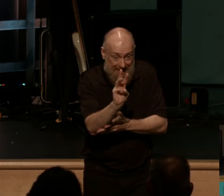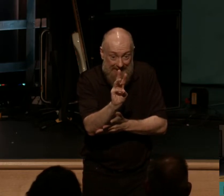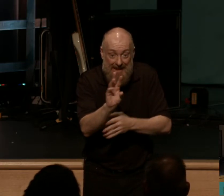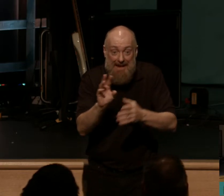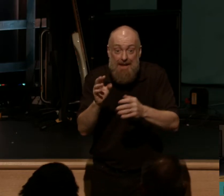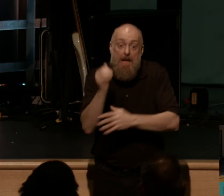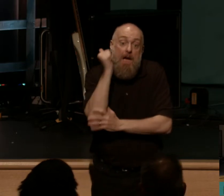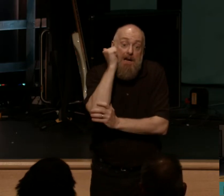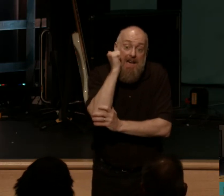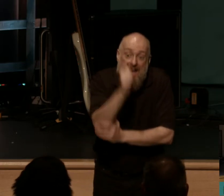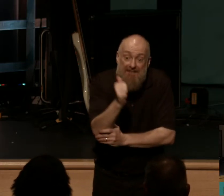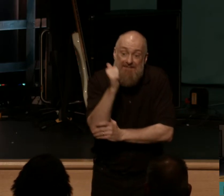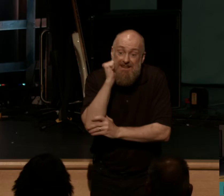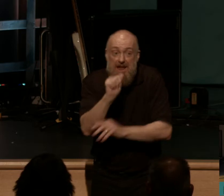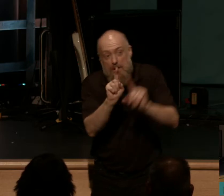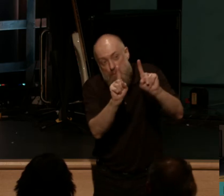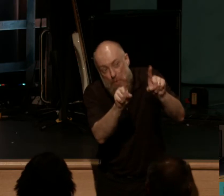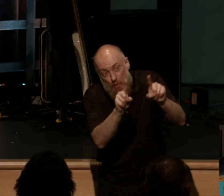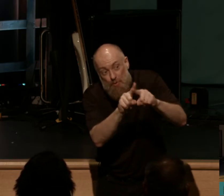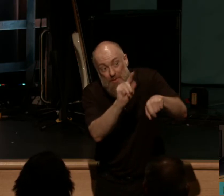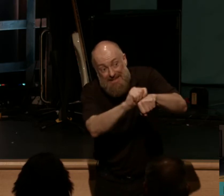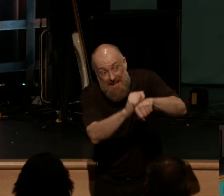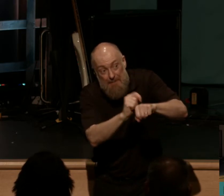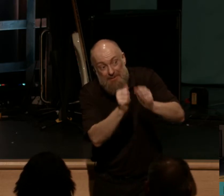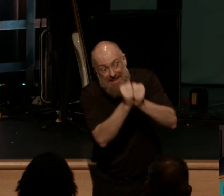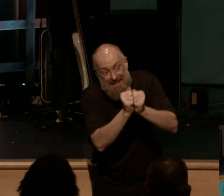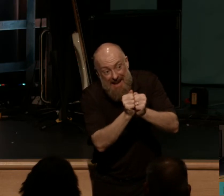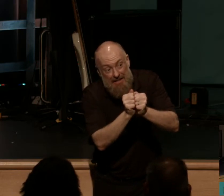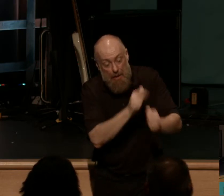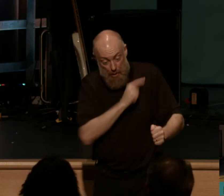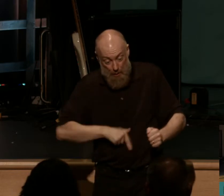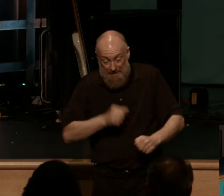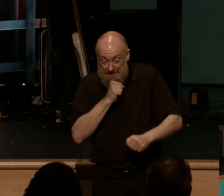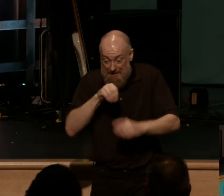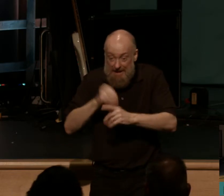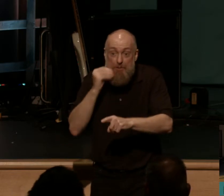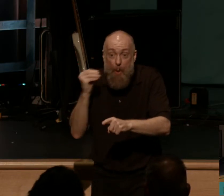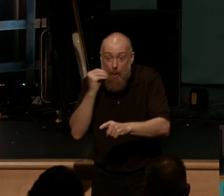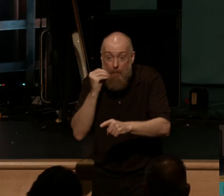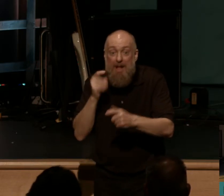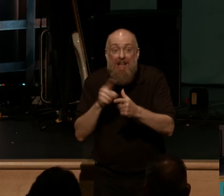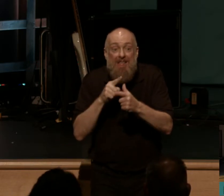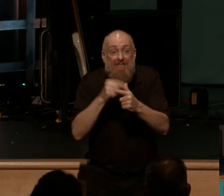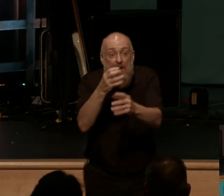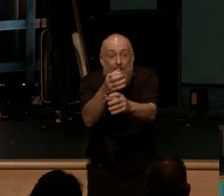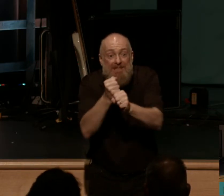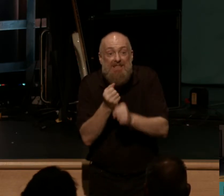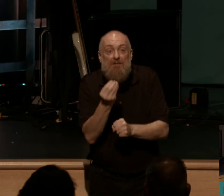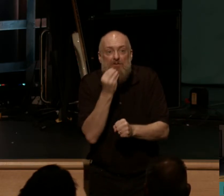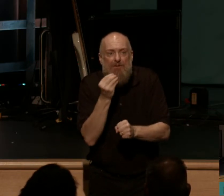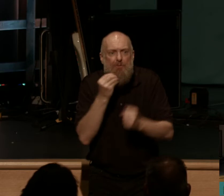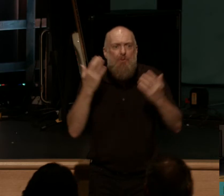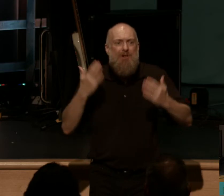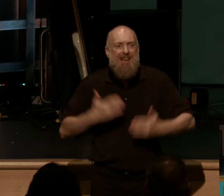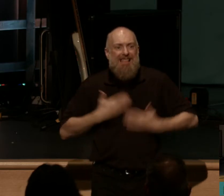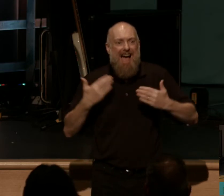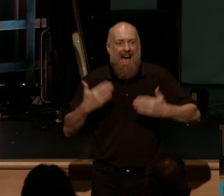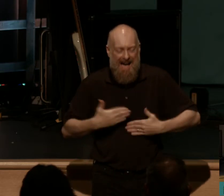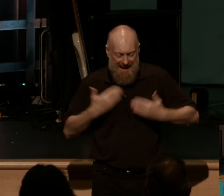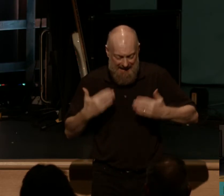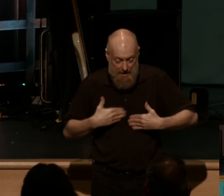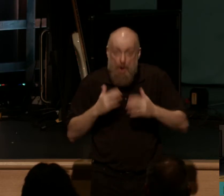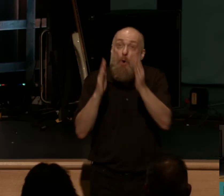And day by day, attending the temple together and breaking bread in their homes, they received their food with glad and generous